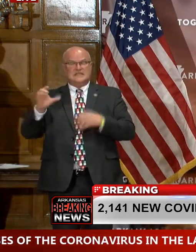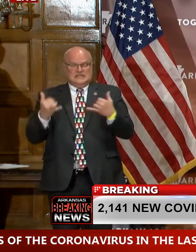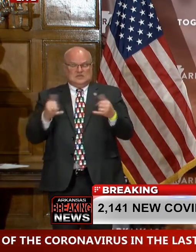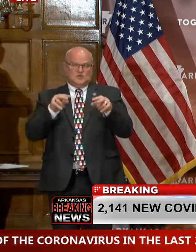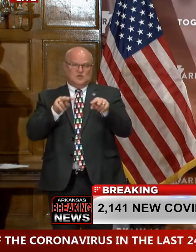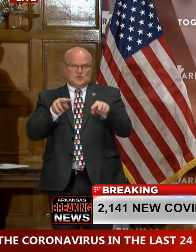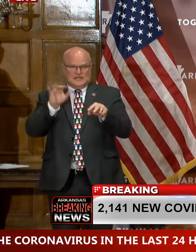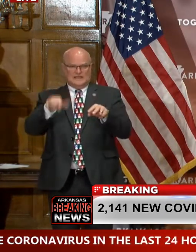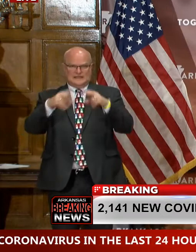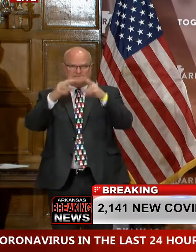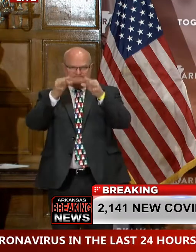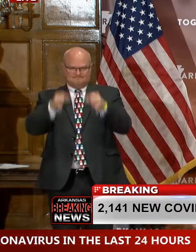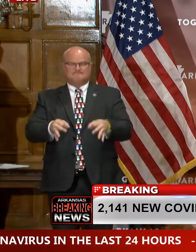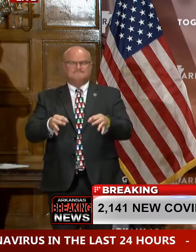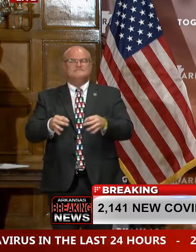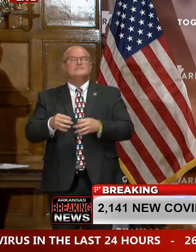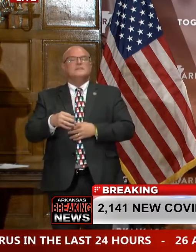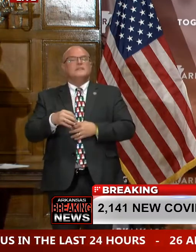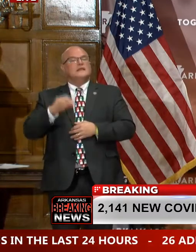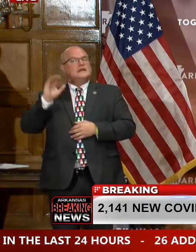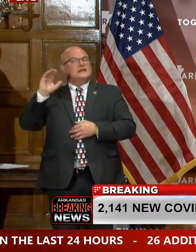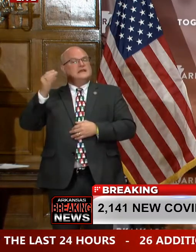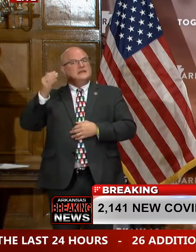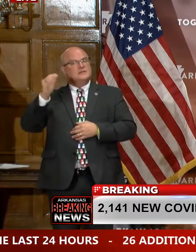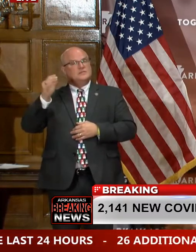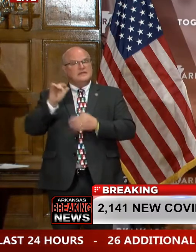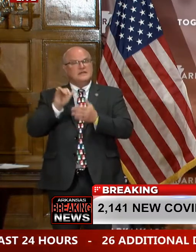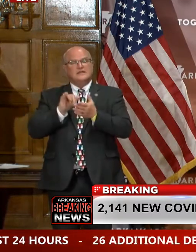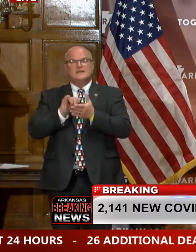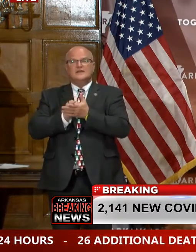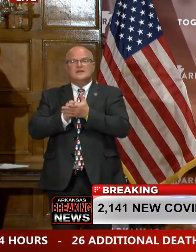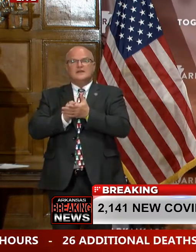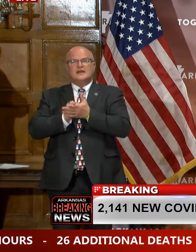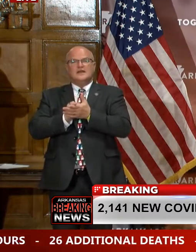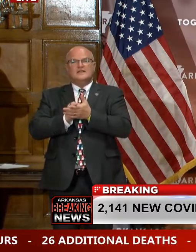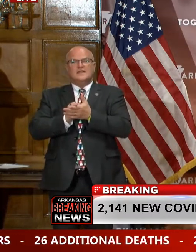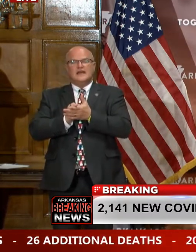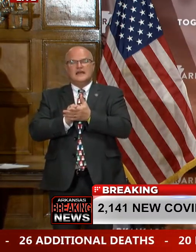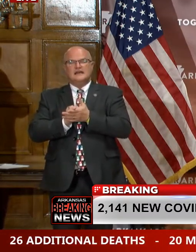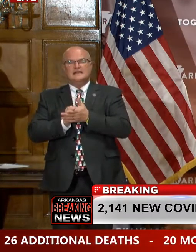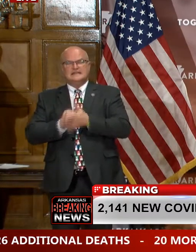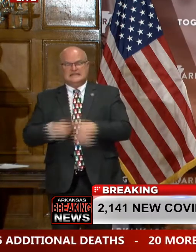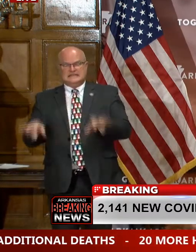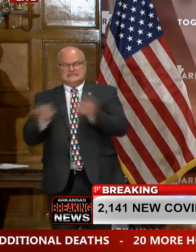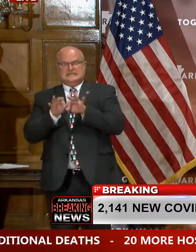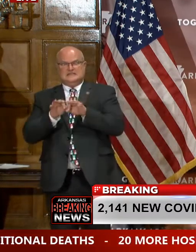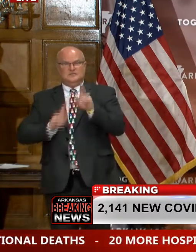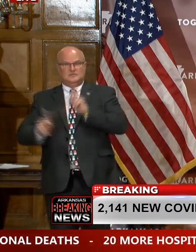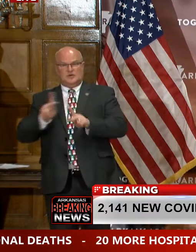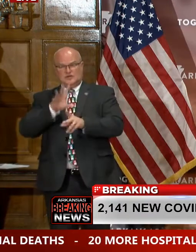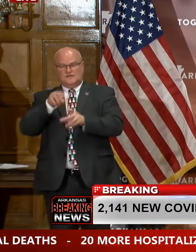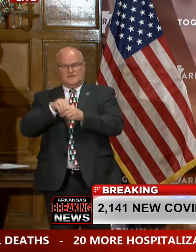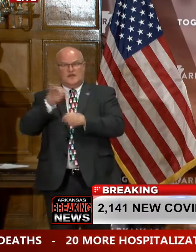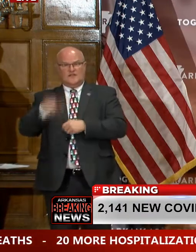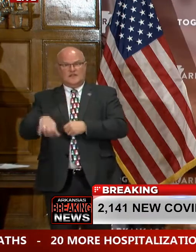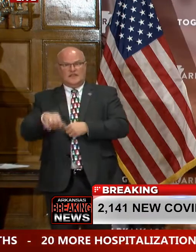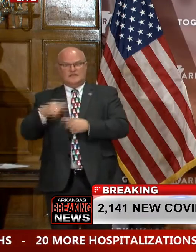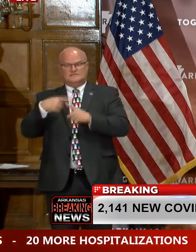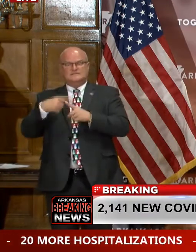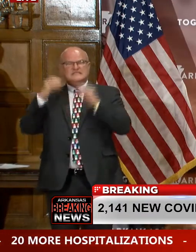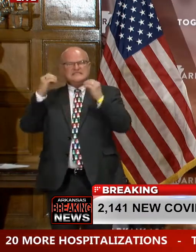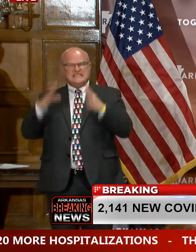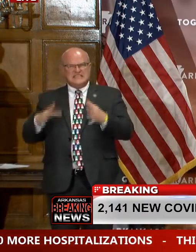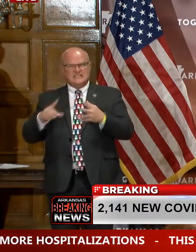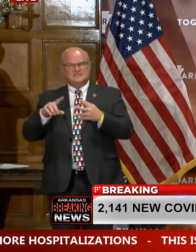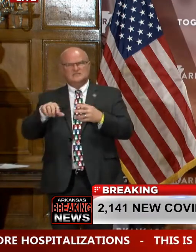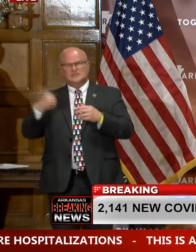looking at that. It appears to be that essential personnel will be in that group. That will include teachers and